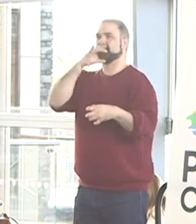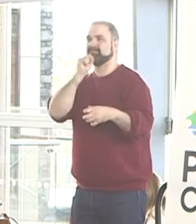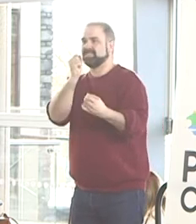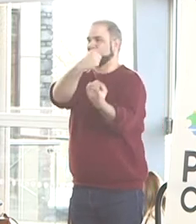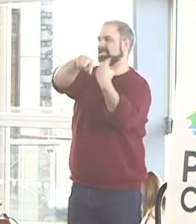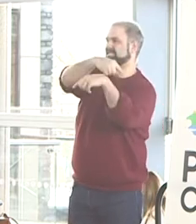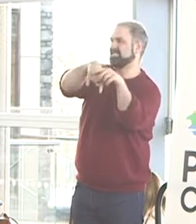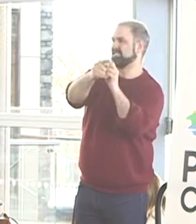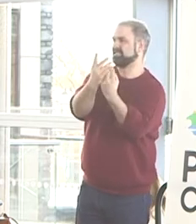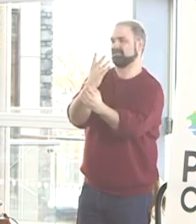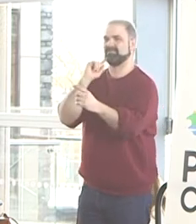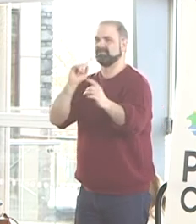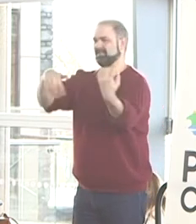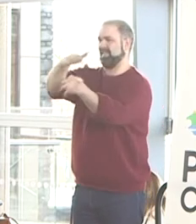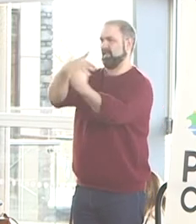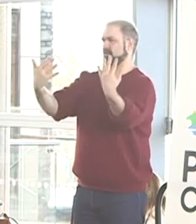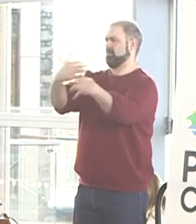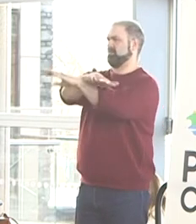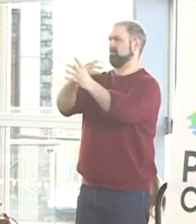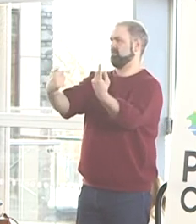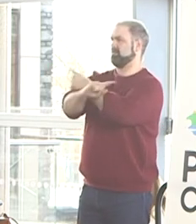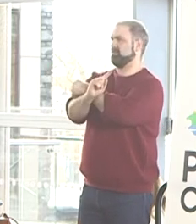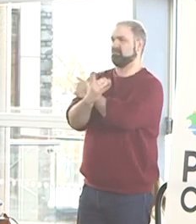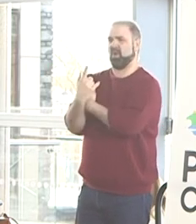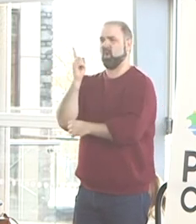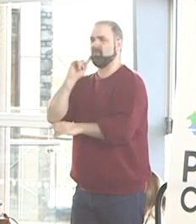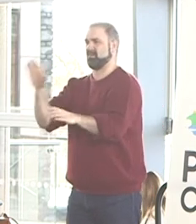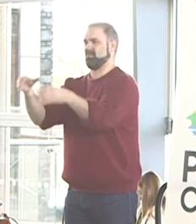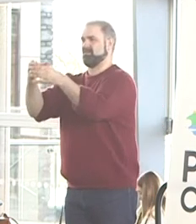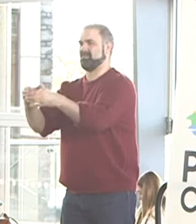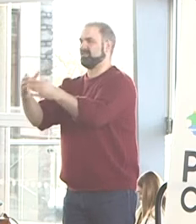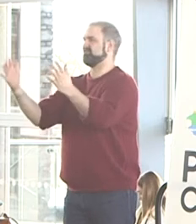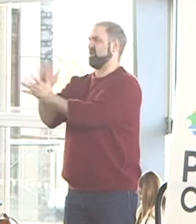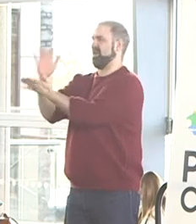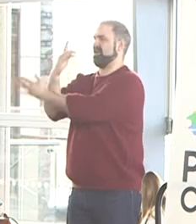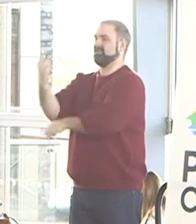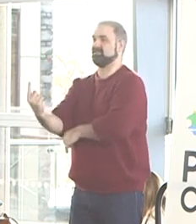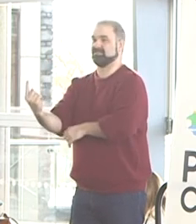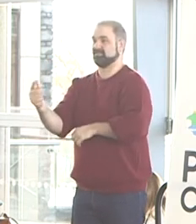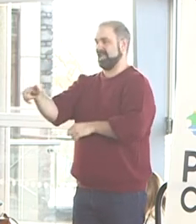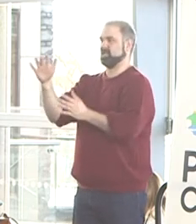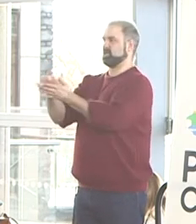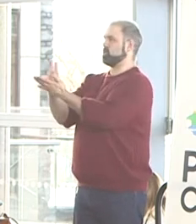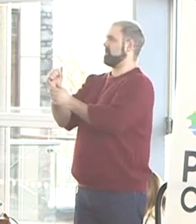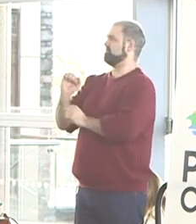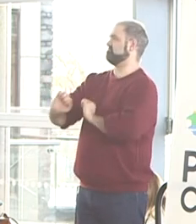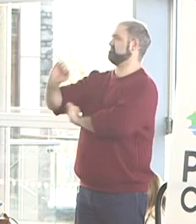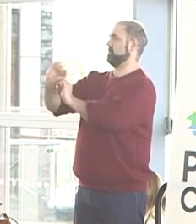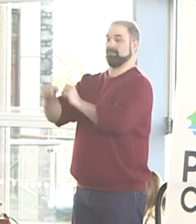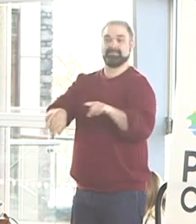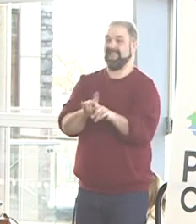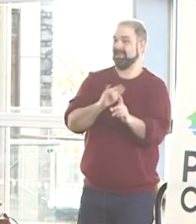things. And as one of my friends said at the time, it was just more fun for the women. So it was about fun and they had it, as did